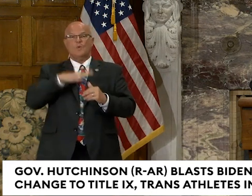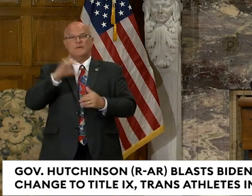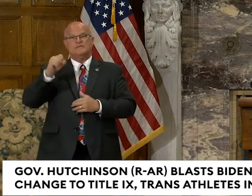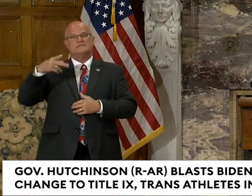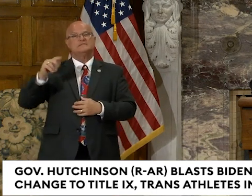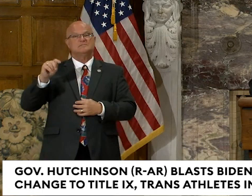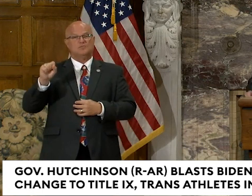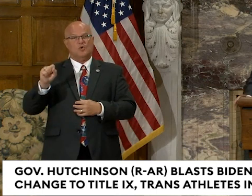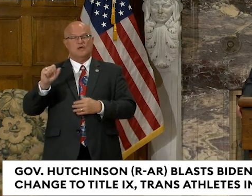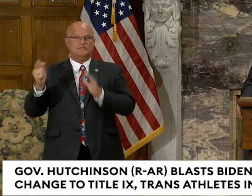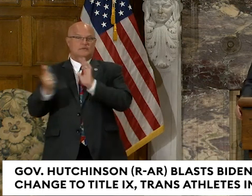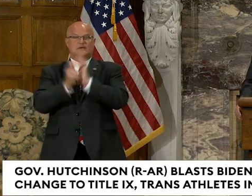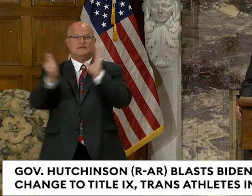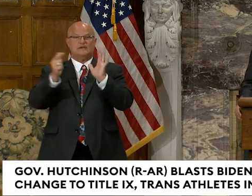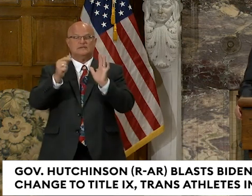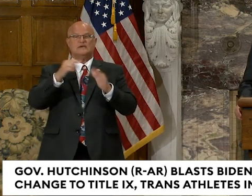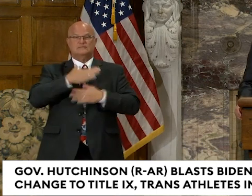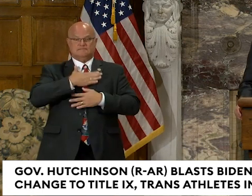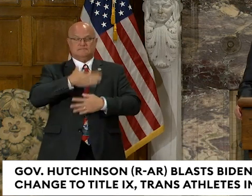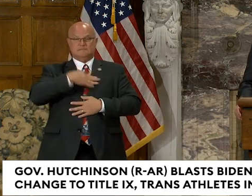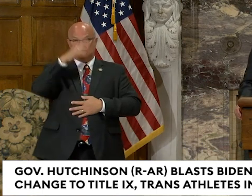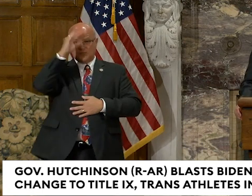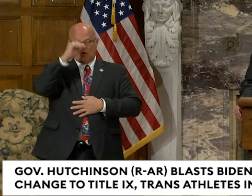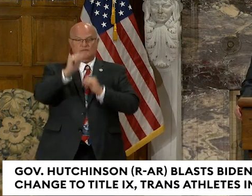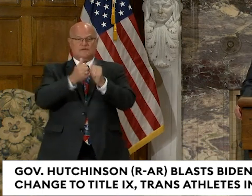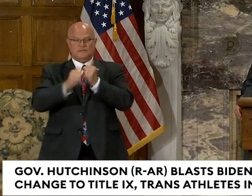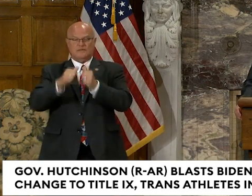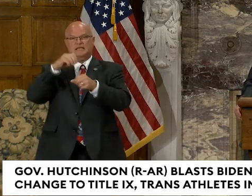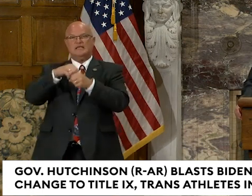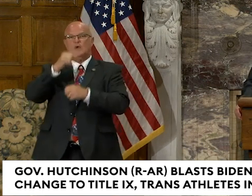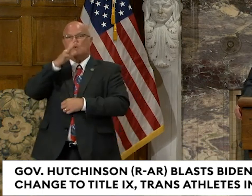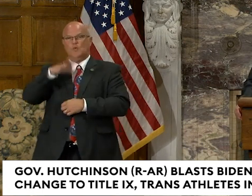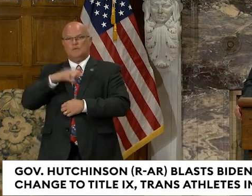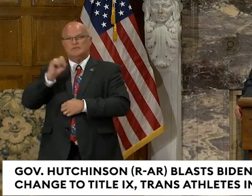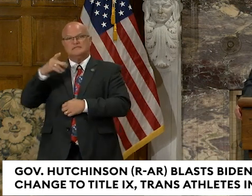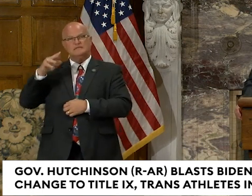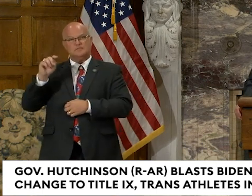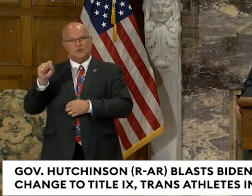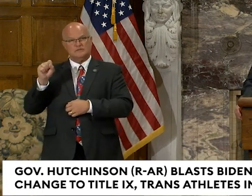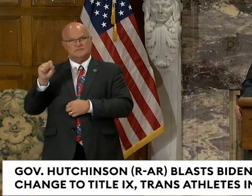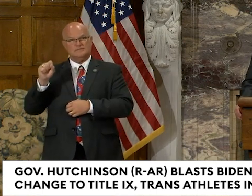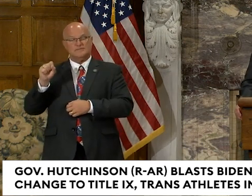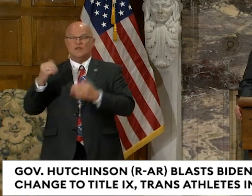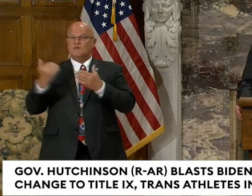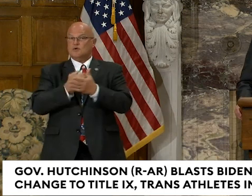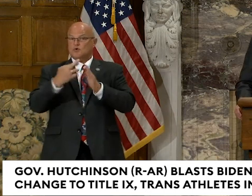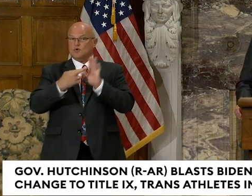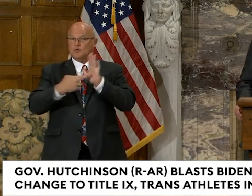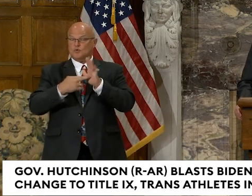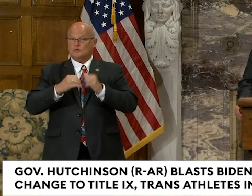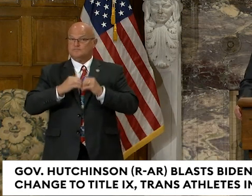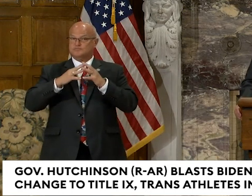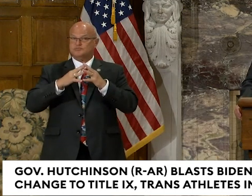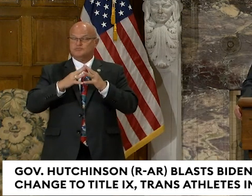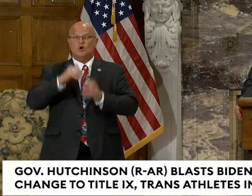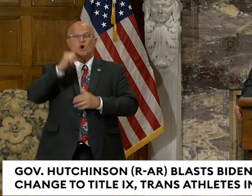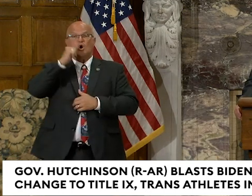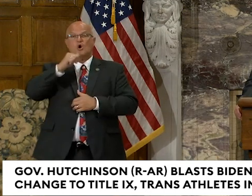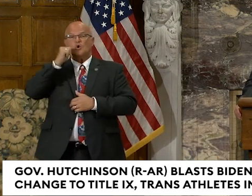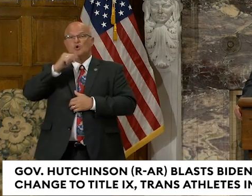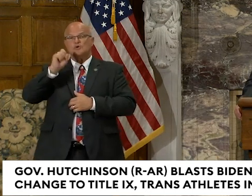sports, which prohibits biological males from competing in women's sports. If the new rule goes into effect, then girls' sports would